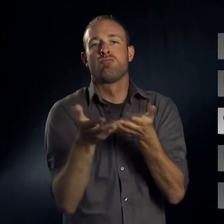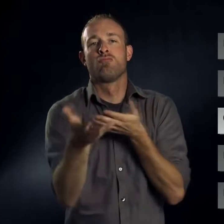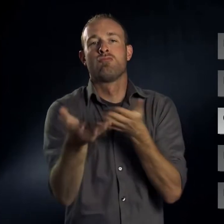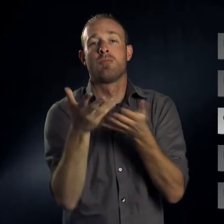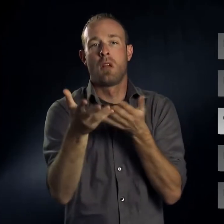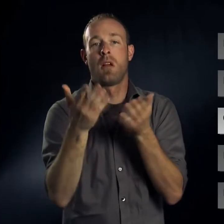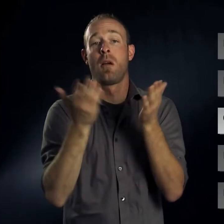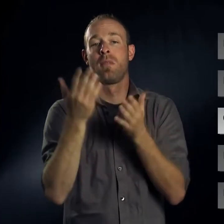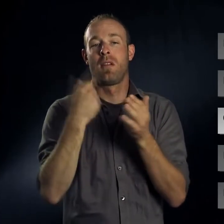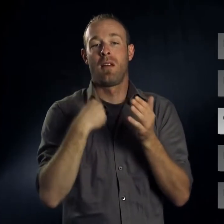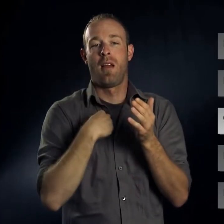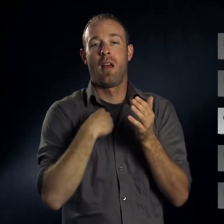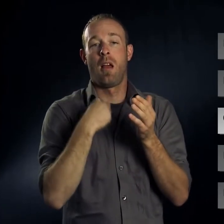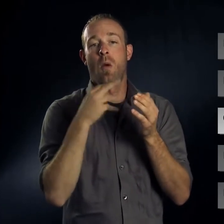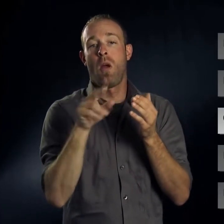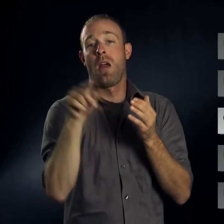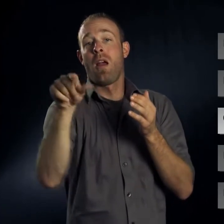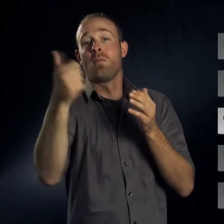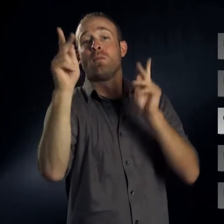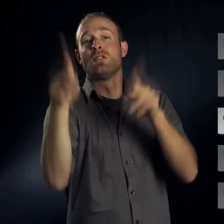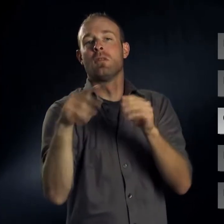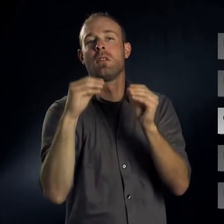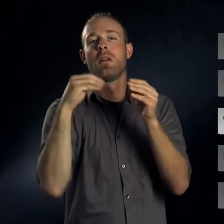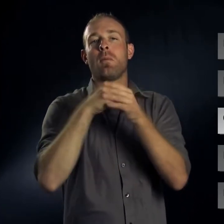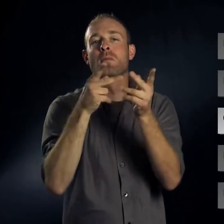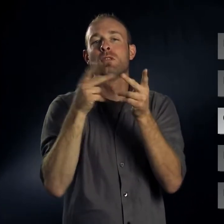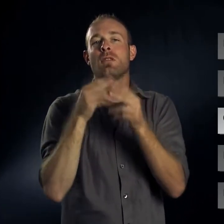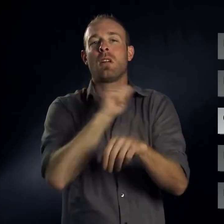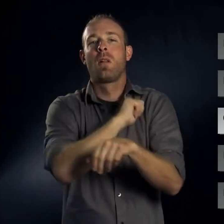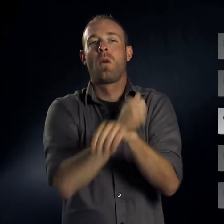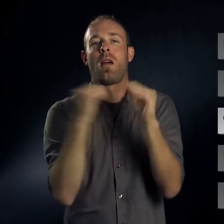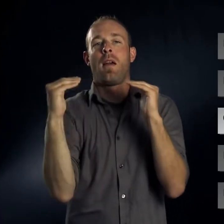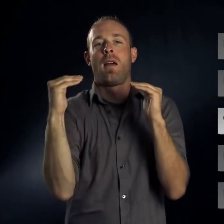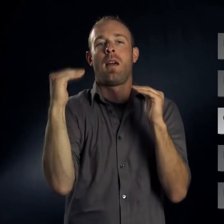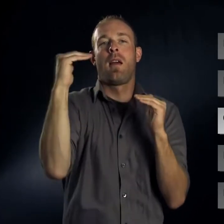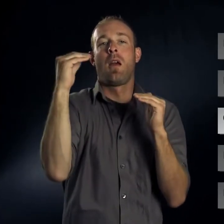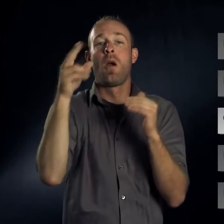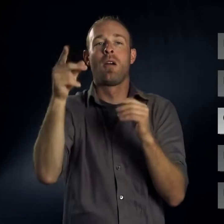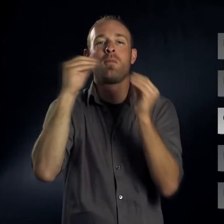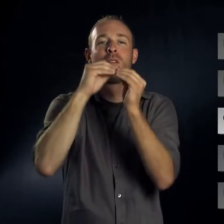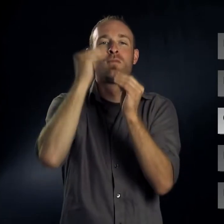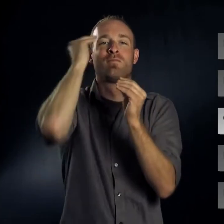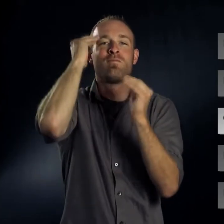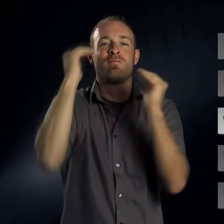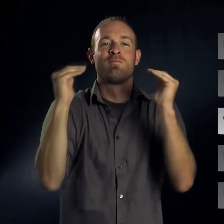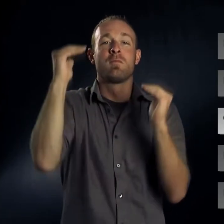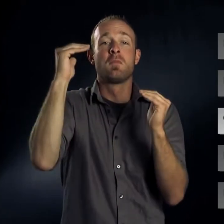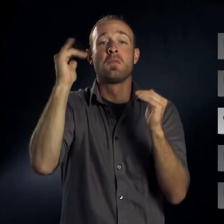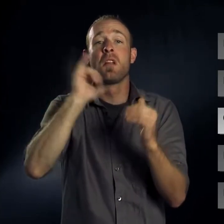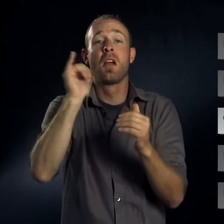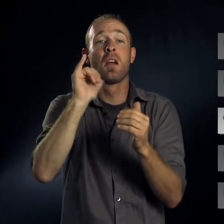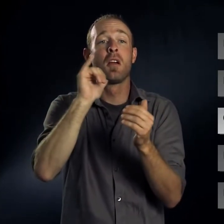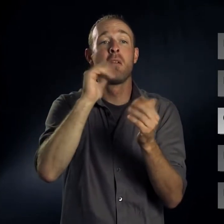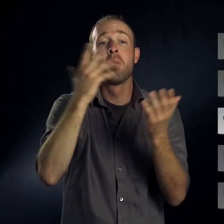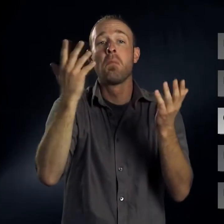more two-way street of communication. You will be able to see that one person does have more authority or power than